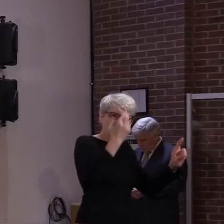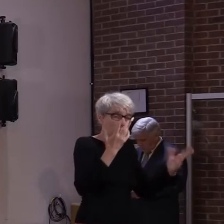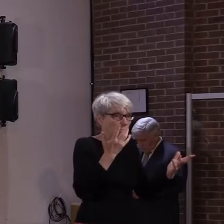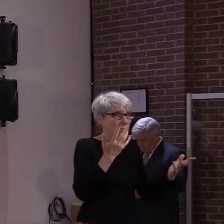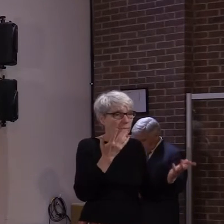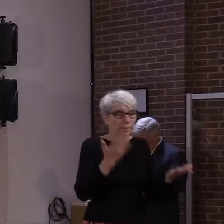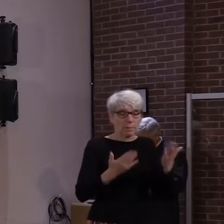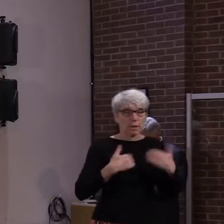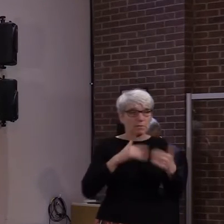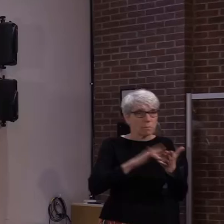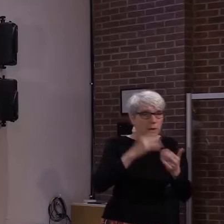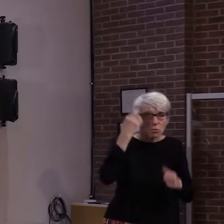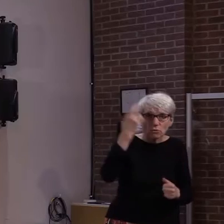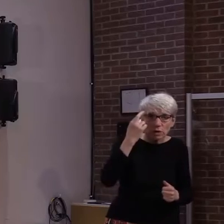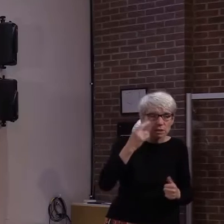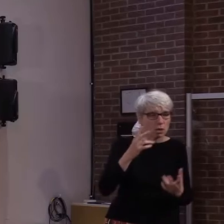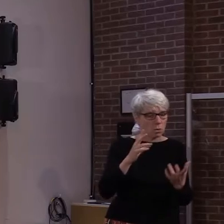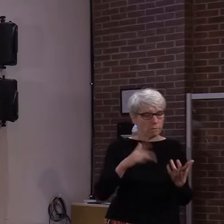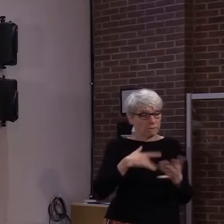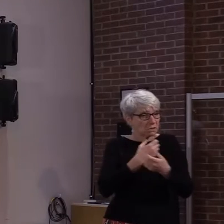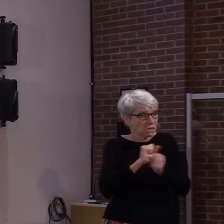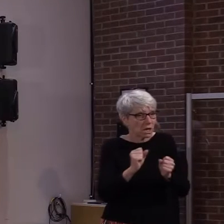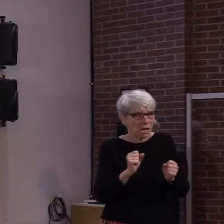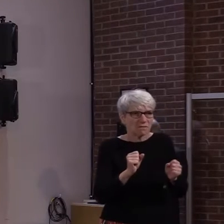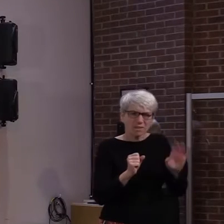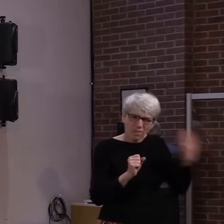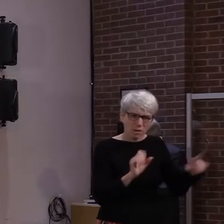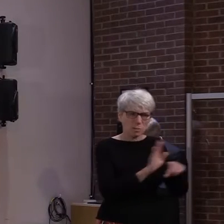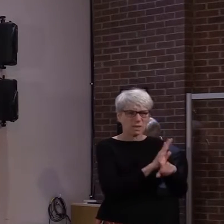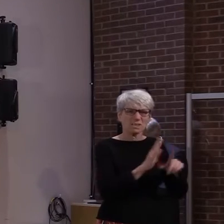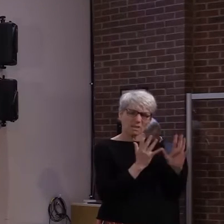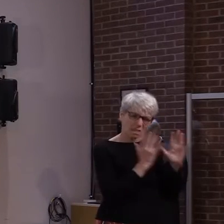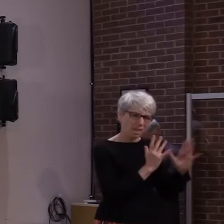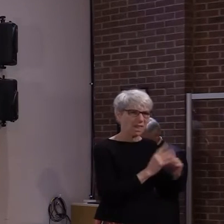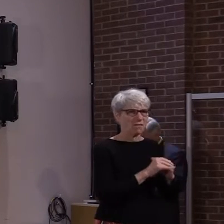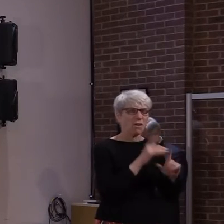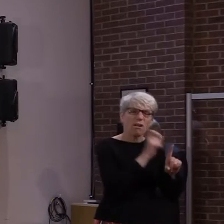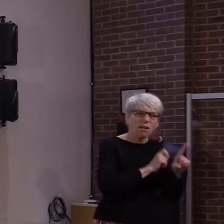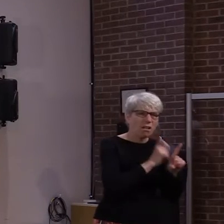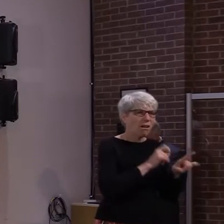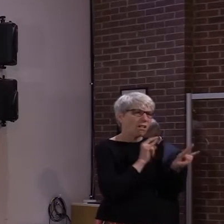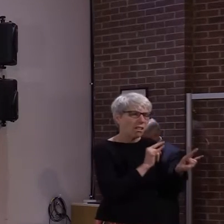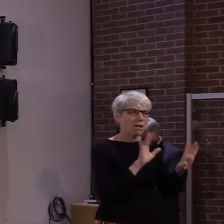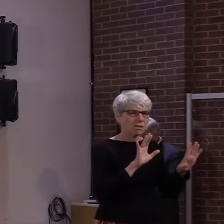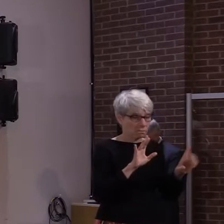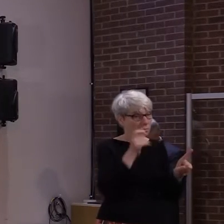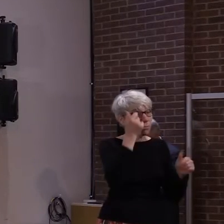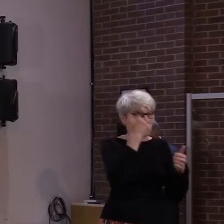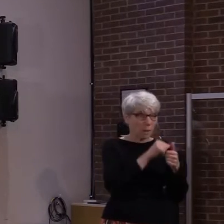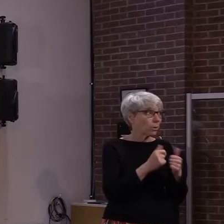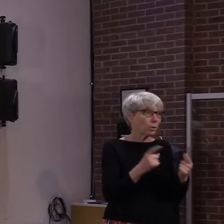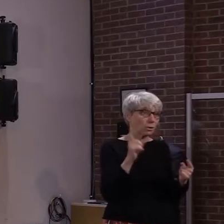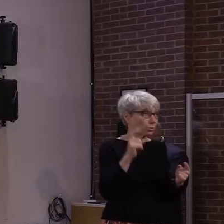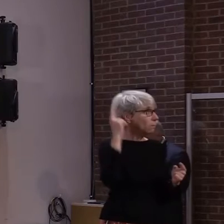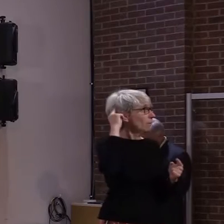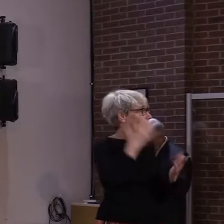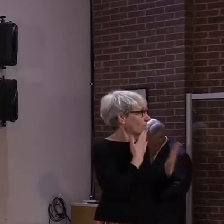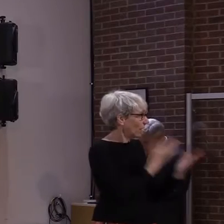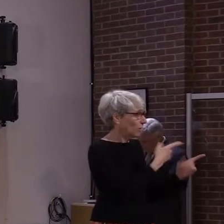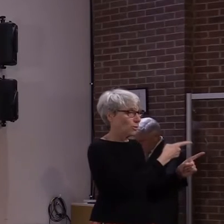or their personal reasons for wearing a mask. Just understand that you are actually safer because of what they're